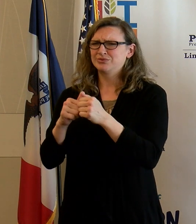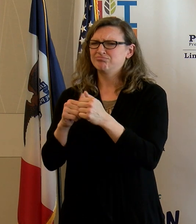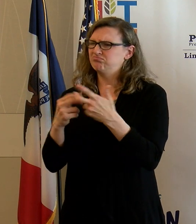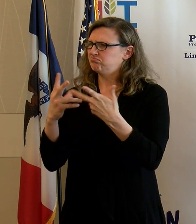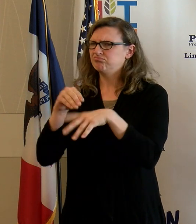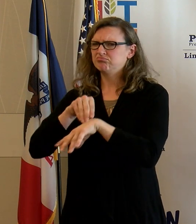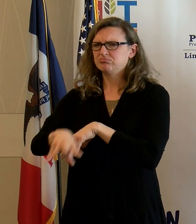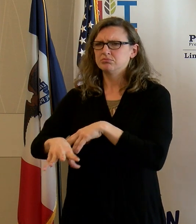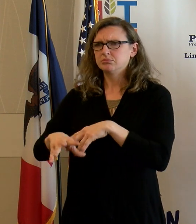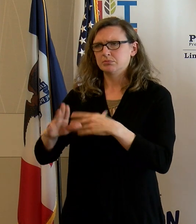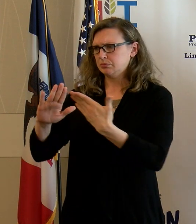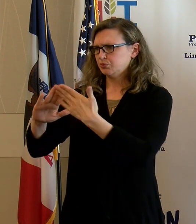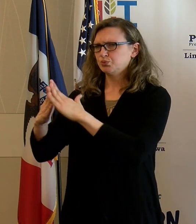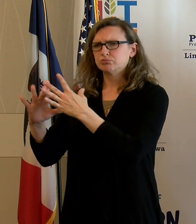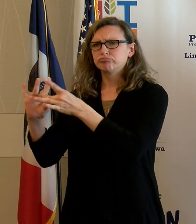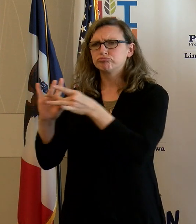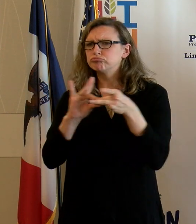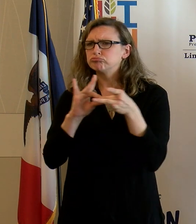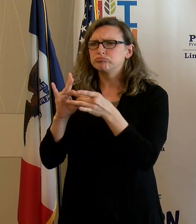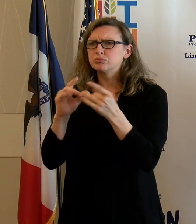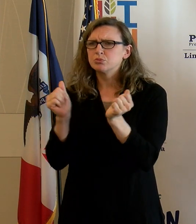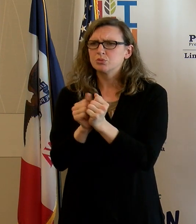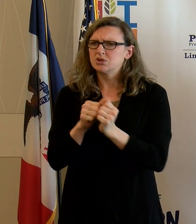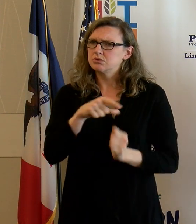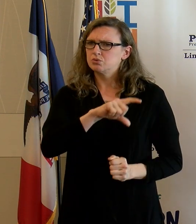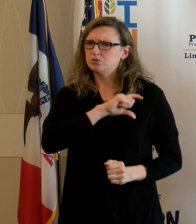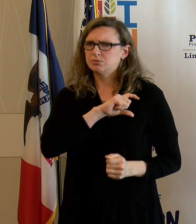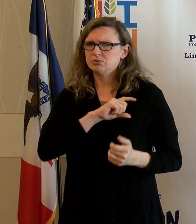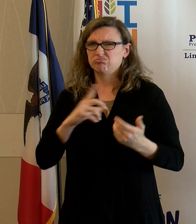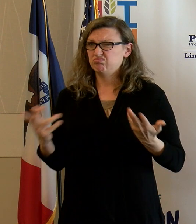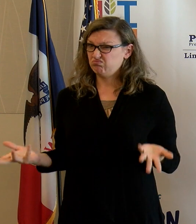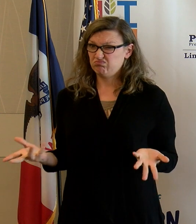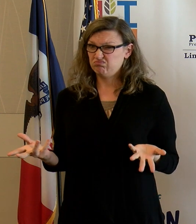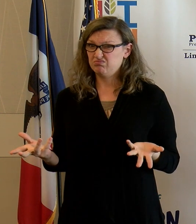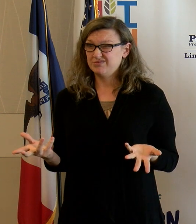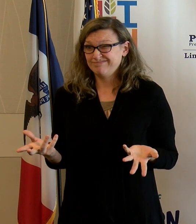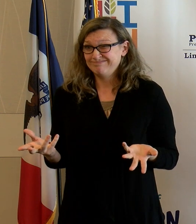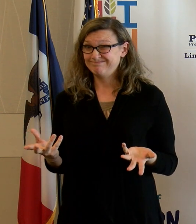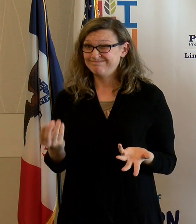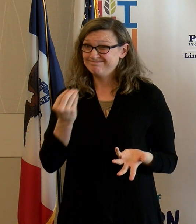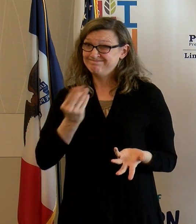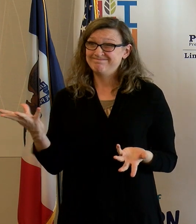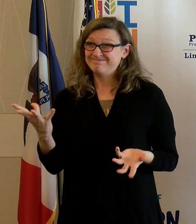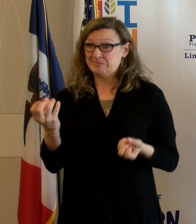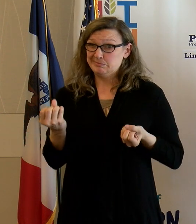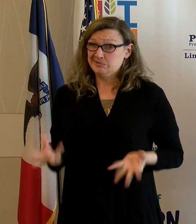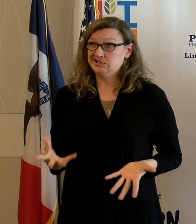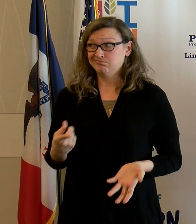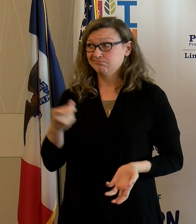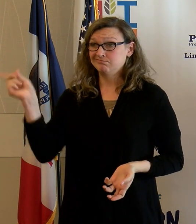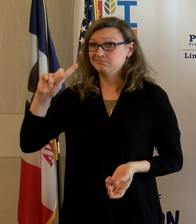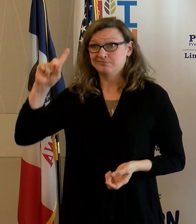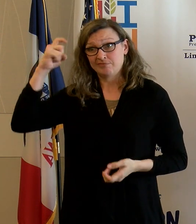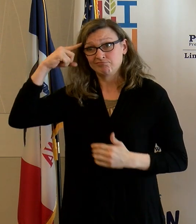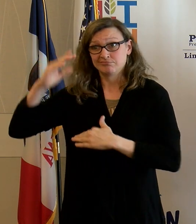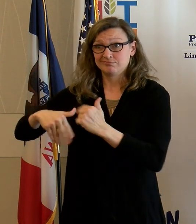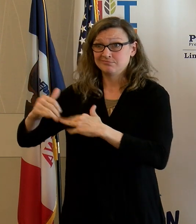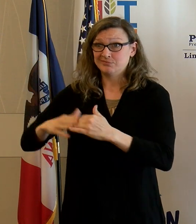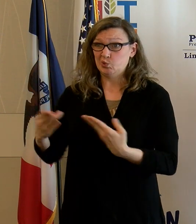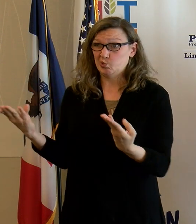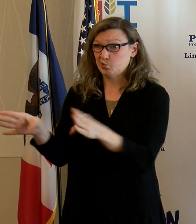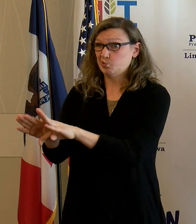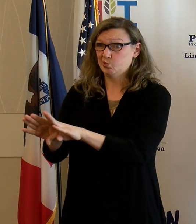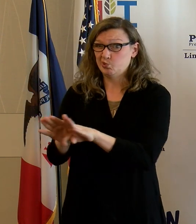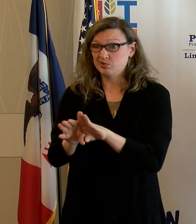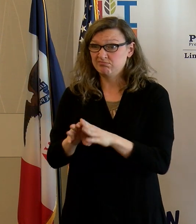Most governmental offices are closed. That means most law enforcement agencies are also closed to the walk-in public, but we're still open for business. We're still